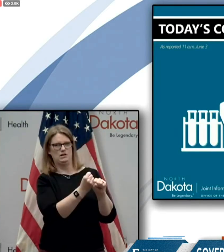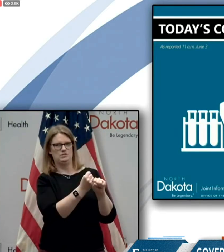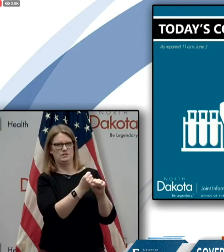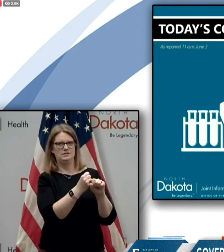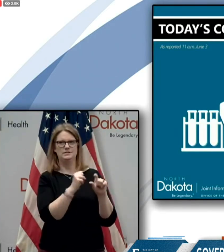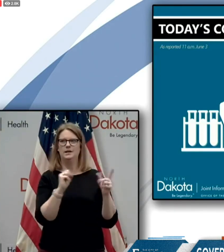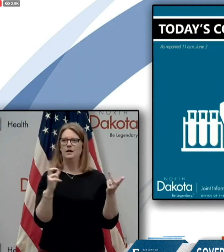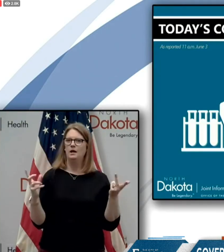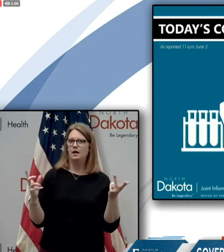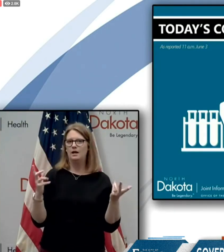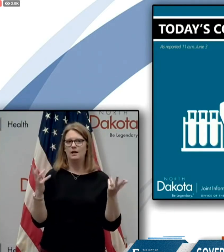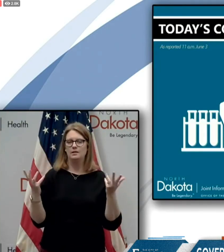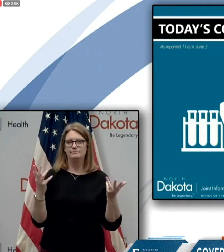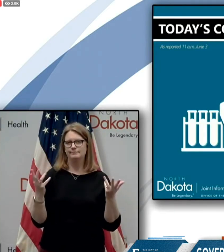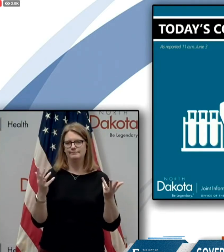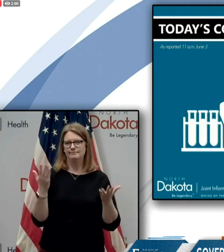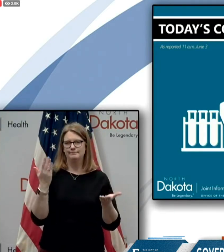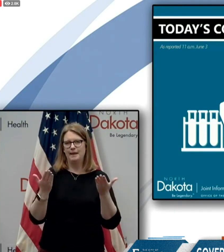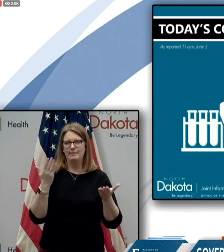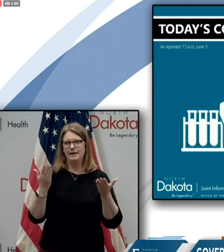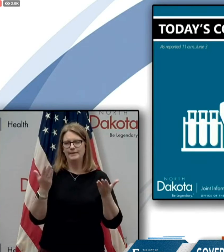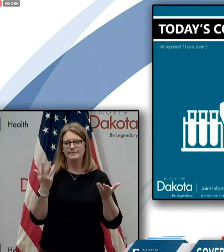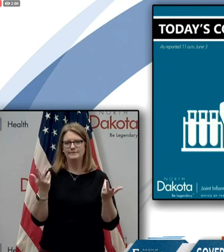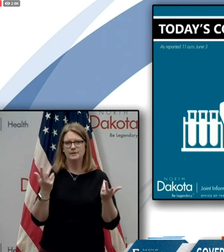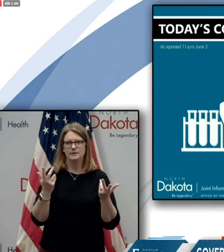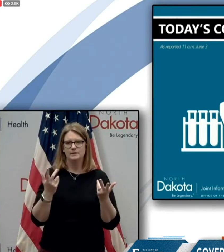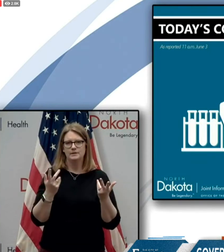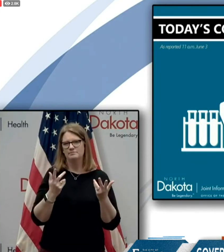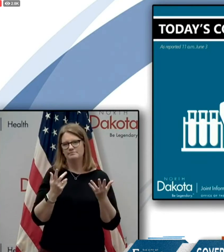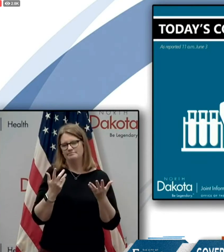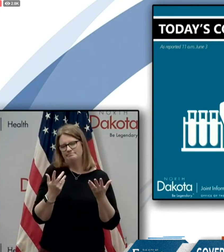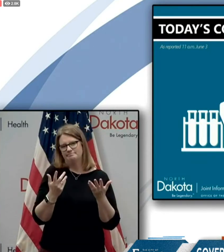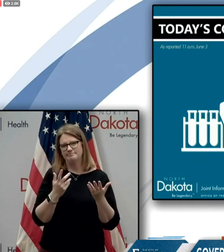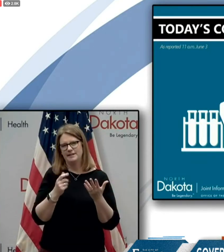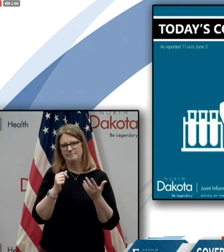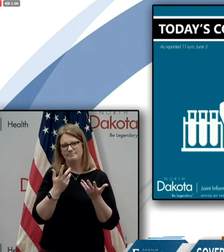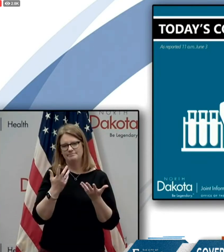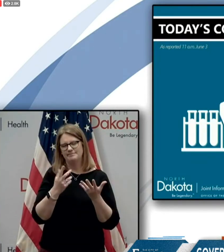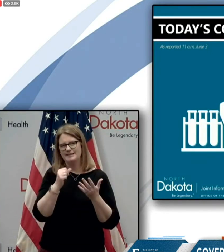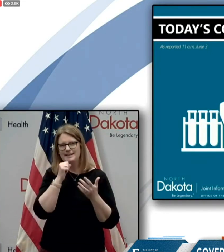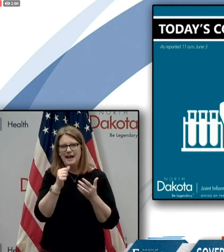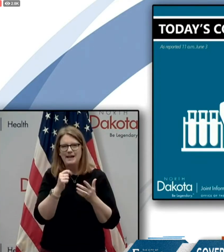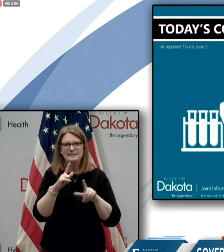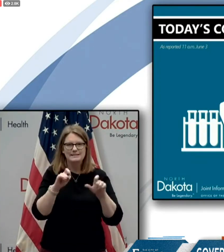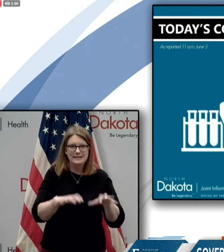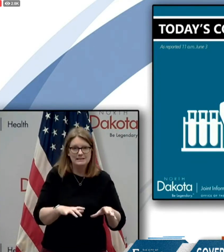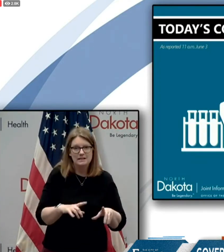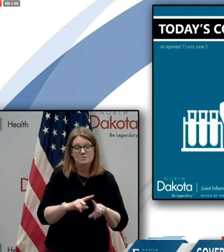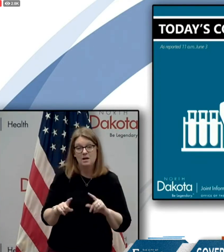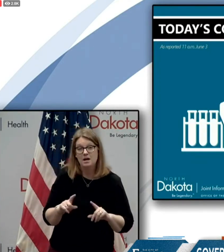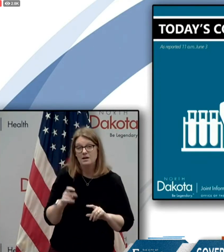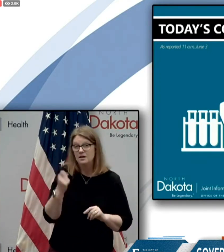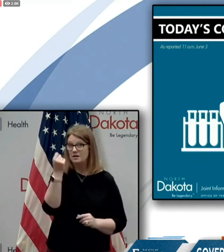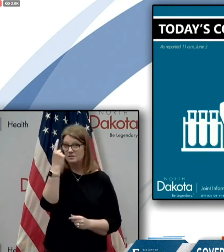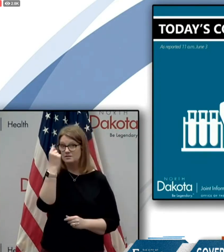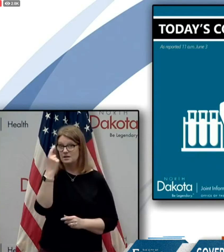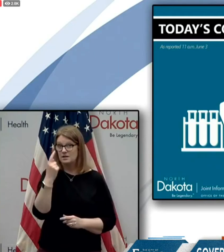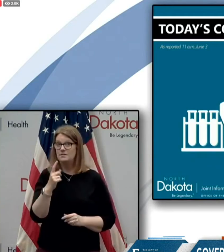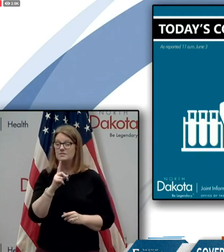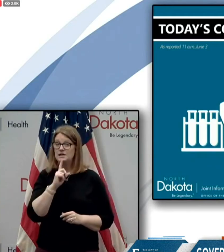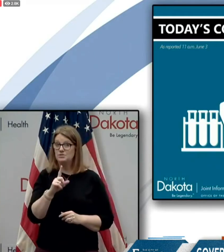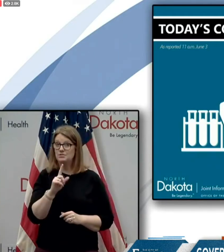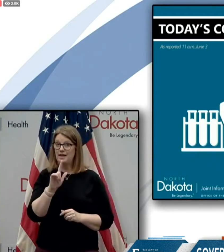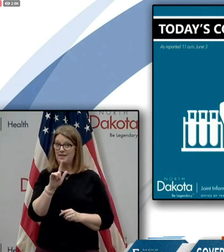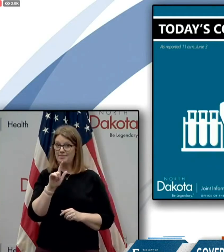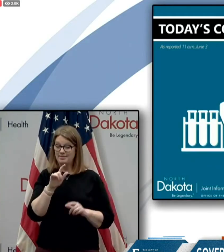be prioritizing less testing, but we need to make sure that capacity in the lab is just one of